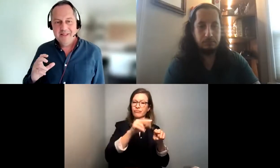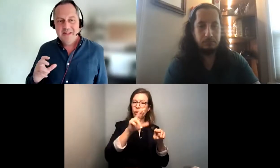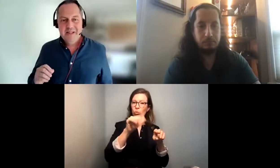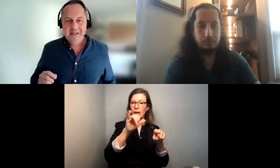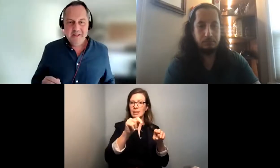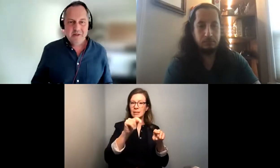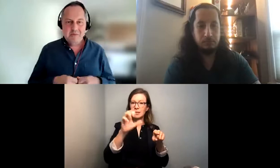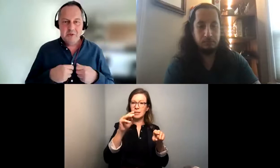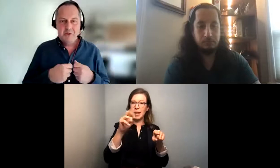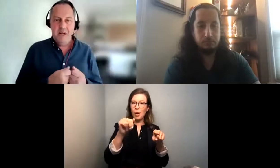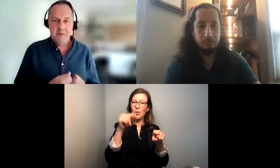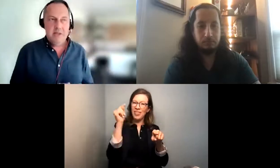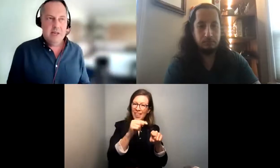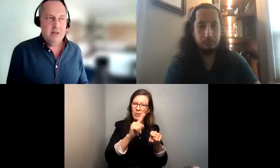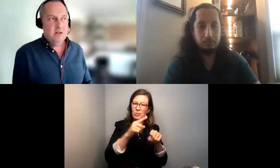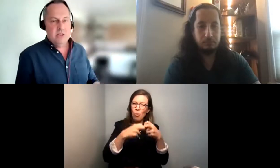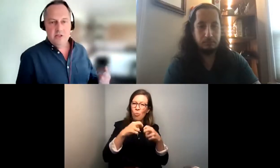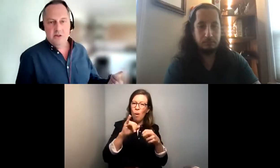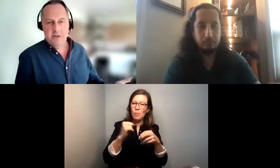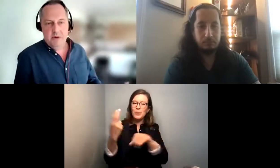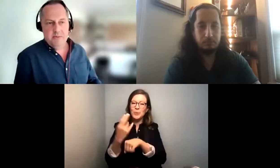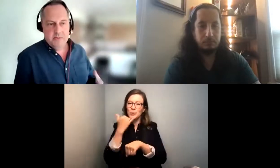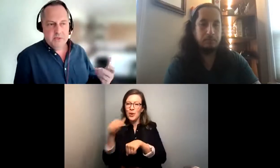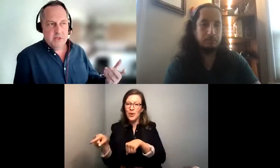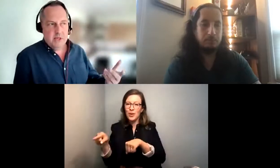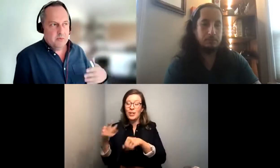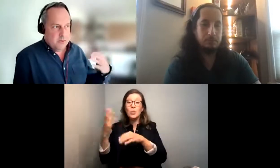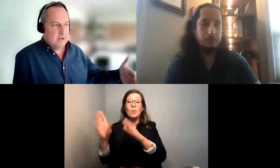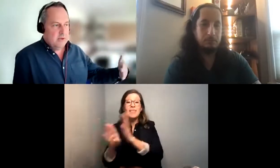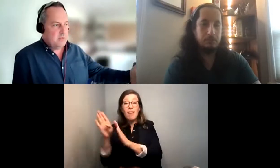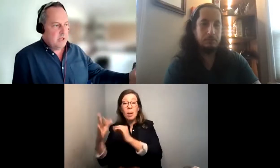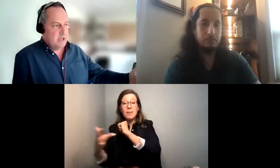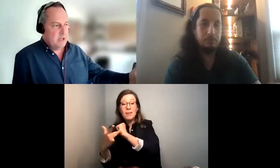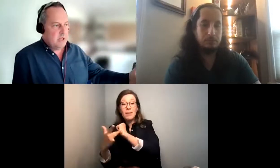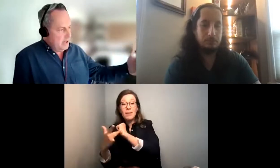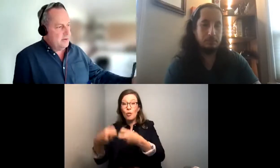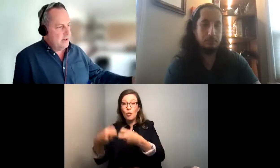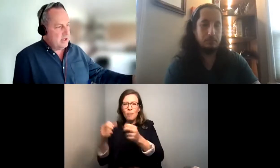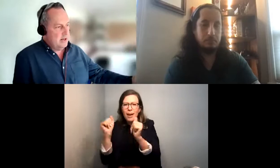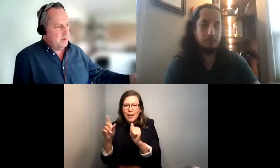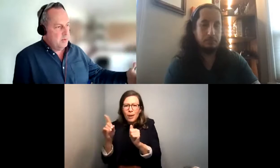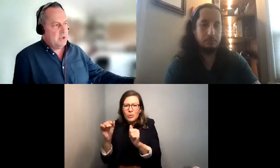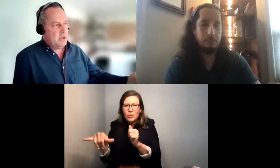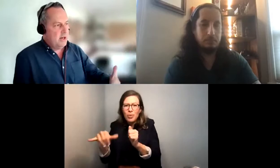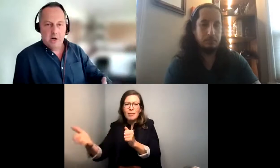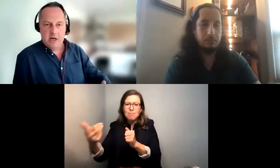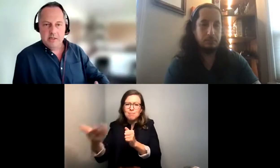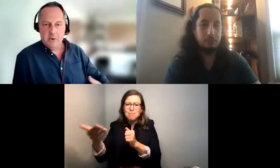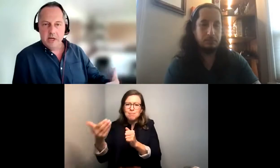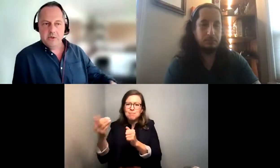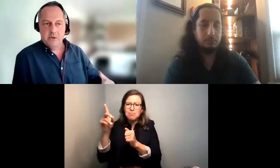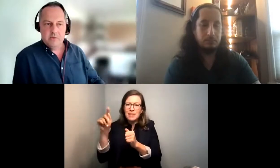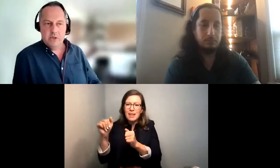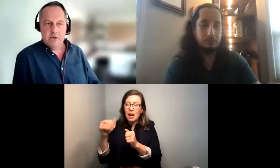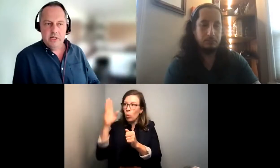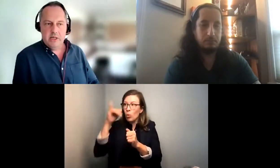that developing the technology and solving the problems, we can do this with this data, and we know that actually if we want to generalize, then we're